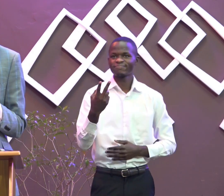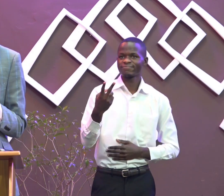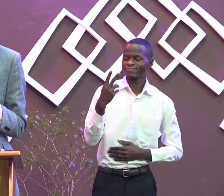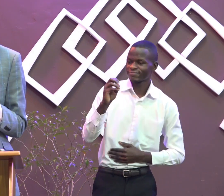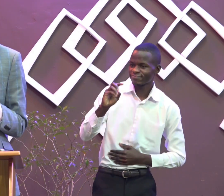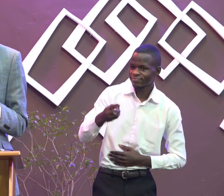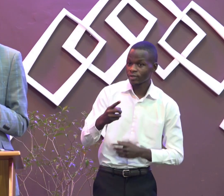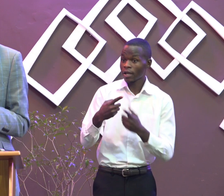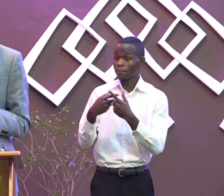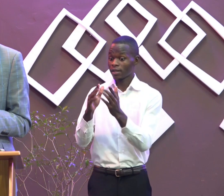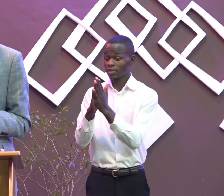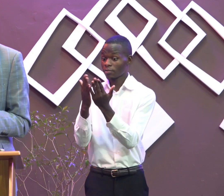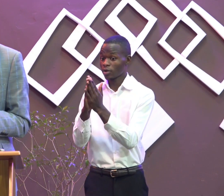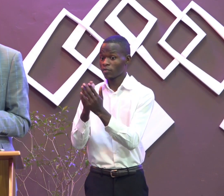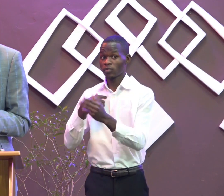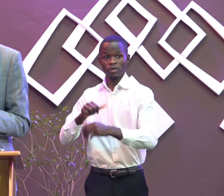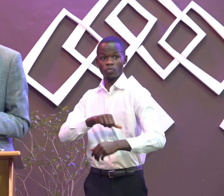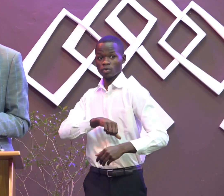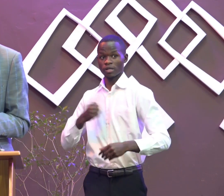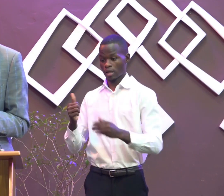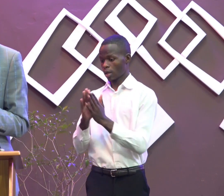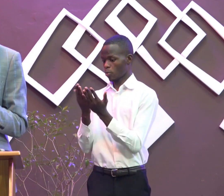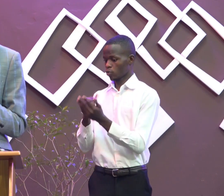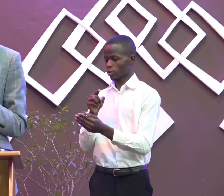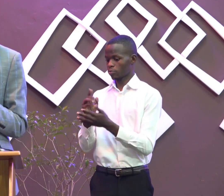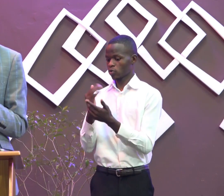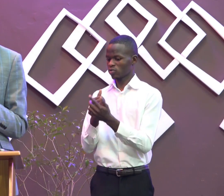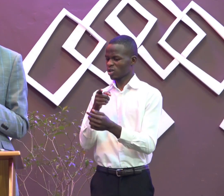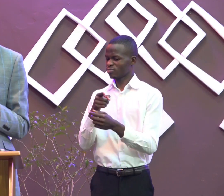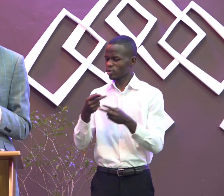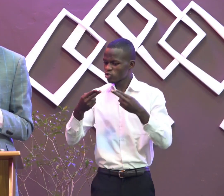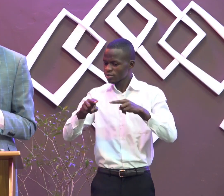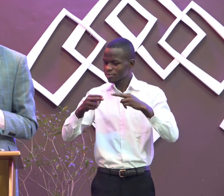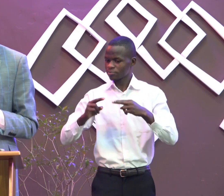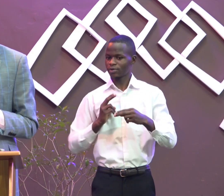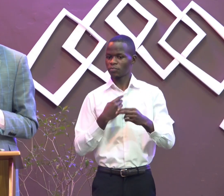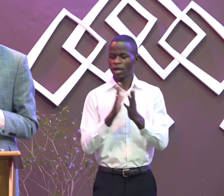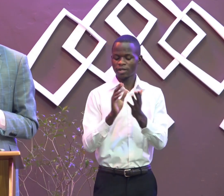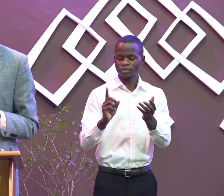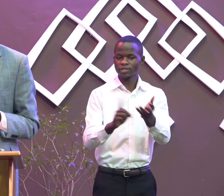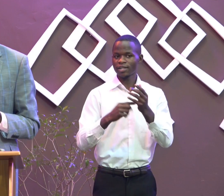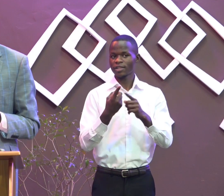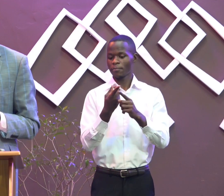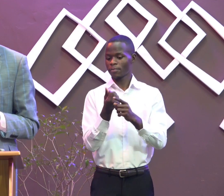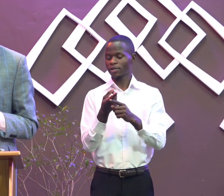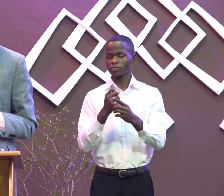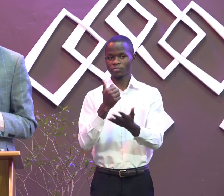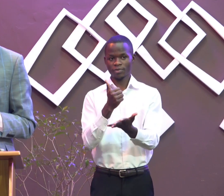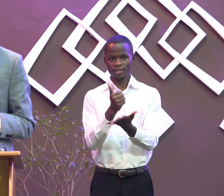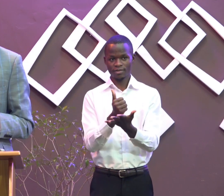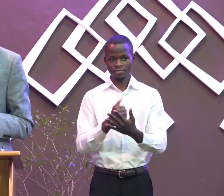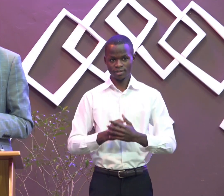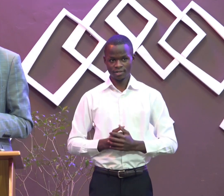ng'akatabo akajjayoko twagaana okukakwatako tetwagala kugyayo ssente ezo. So we continued to deposit money